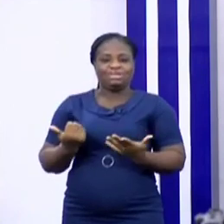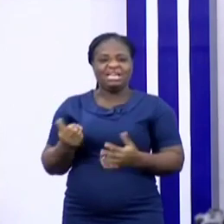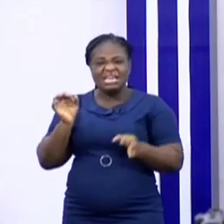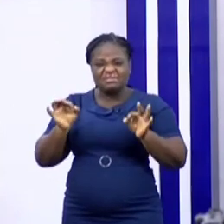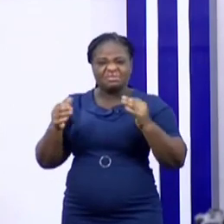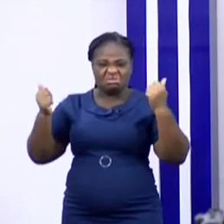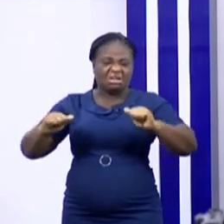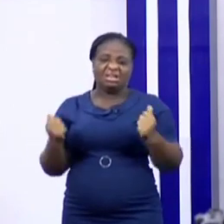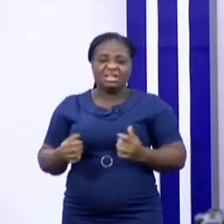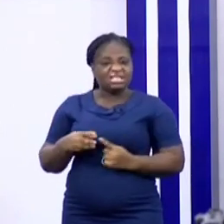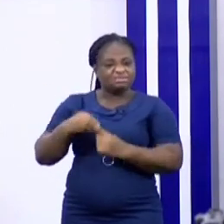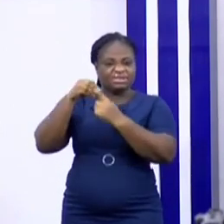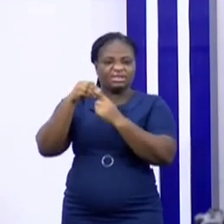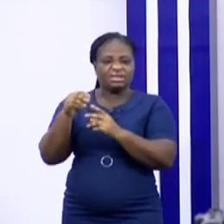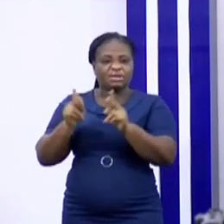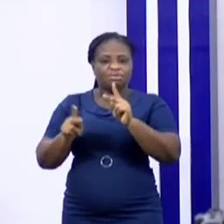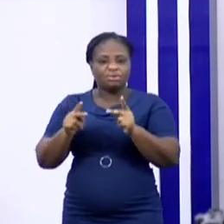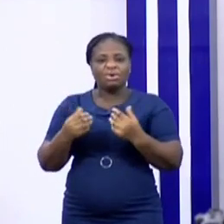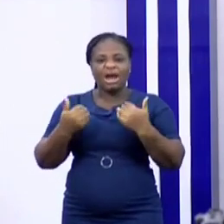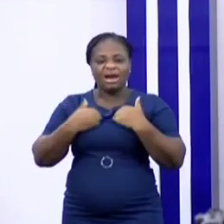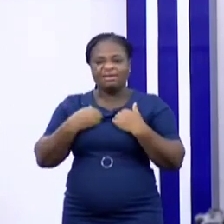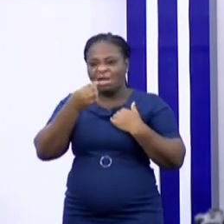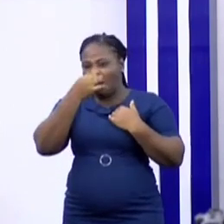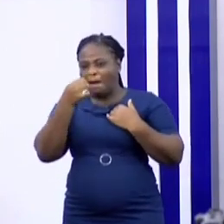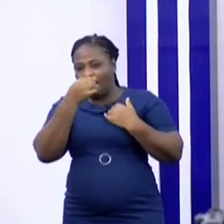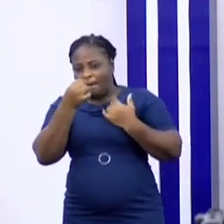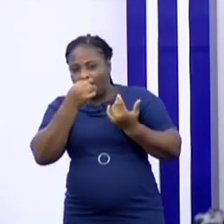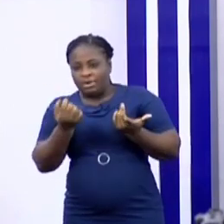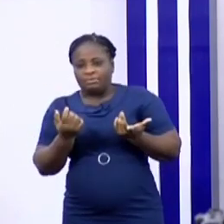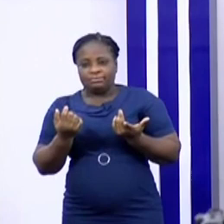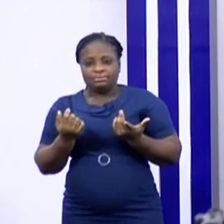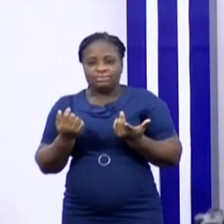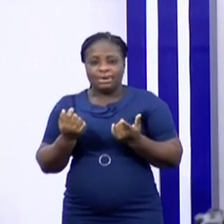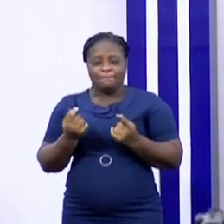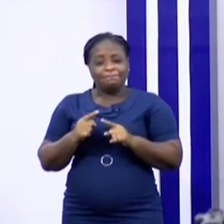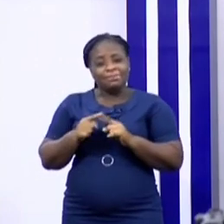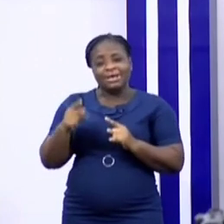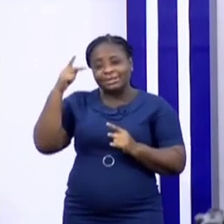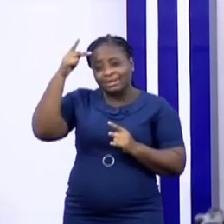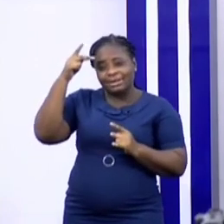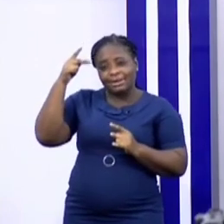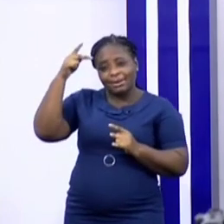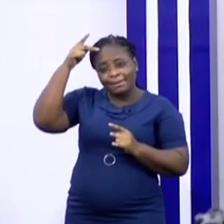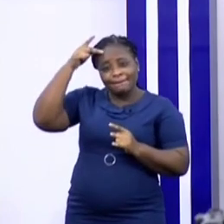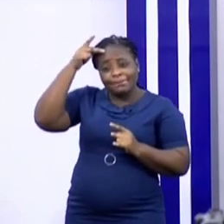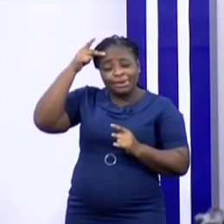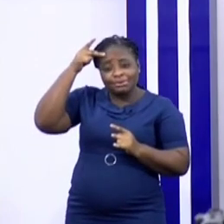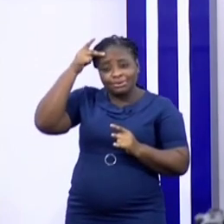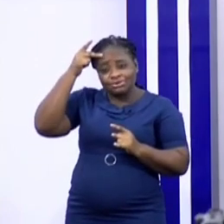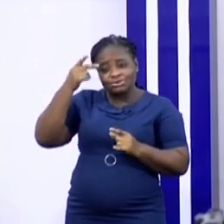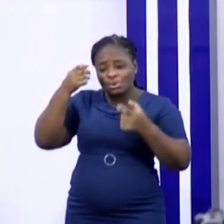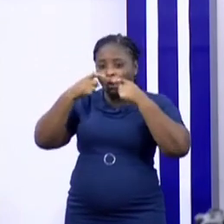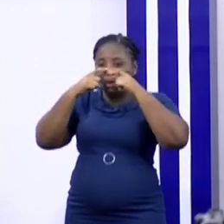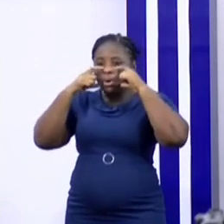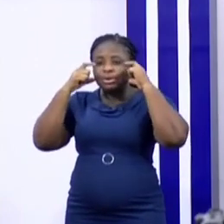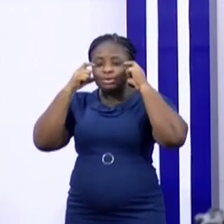you can, especially those who have flu-like symptoms, to wear masks. But the problem is people who should wear their own masks to ensure